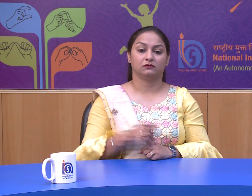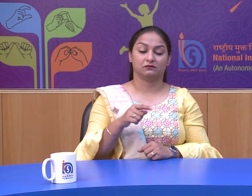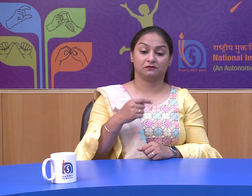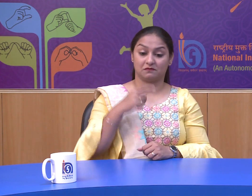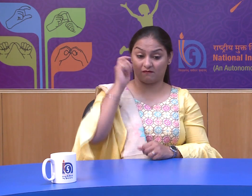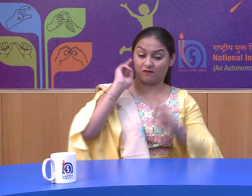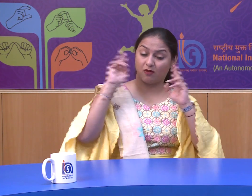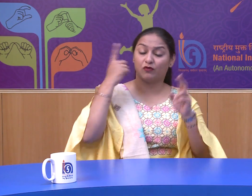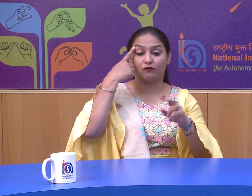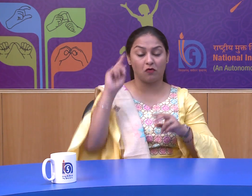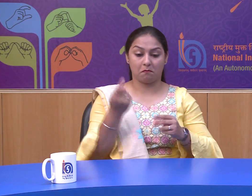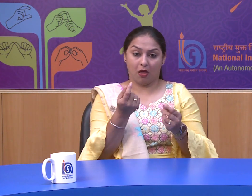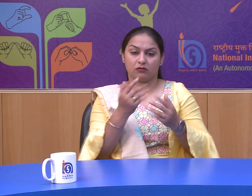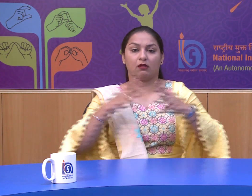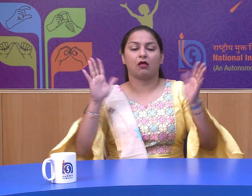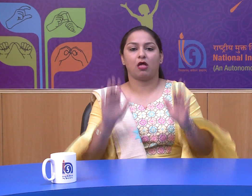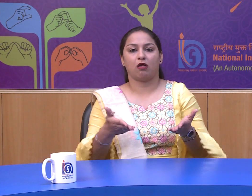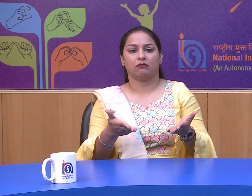wealth and prosperity,